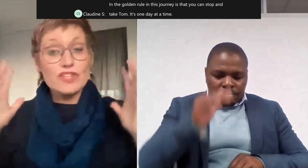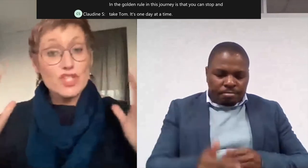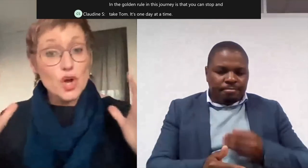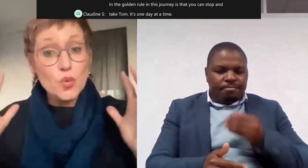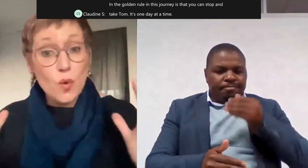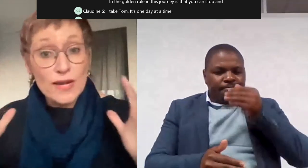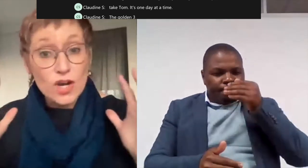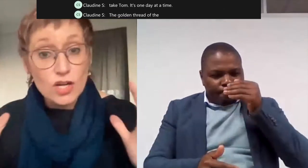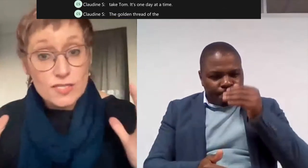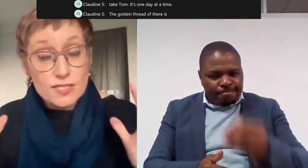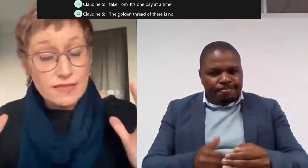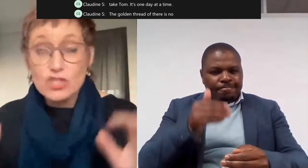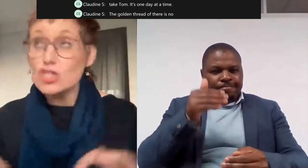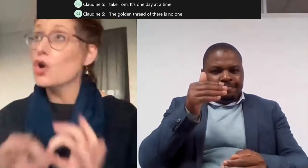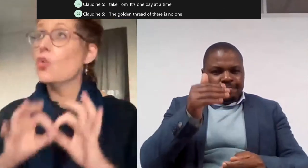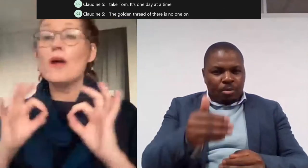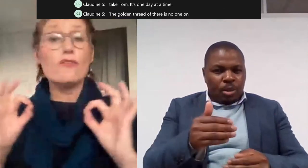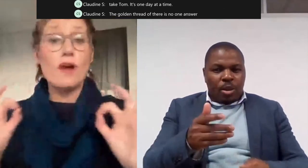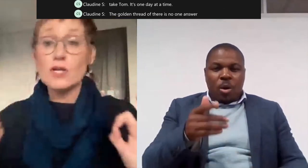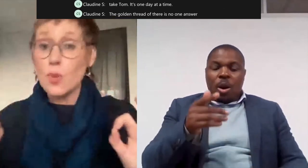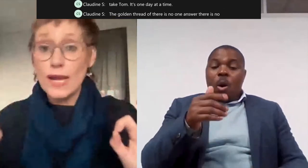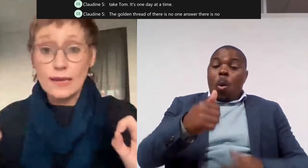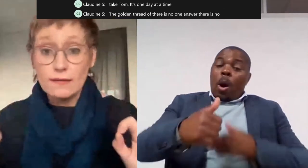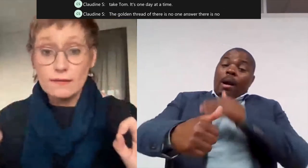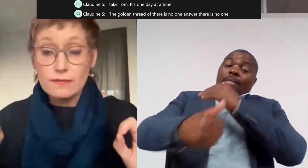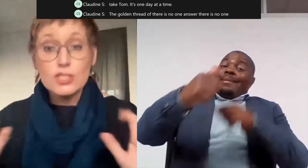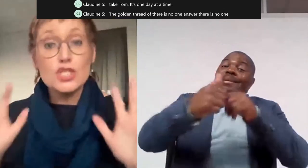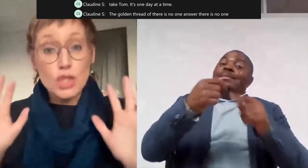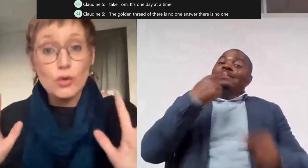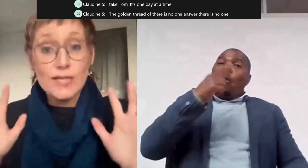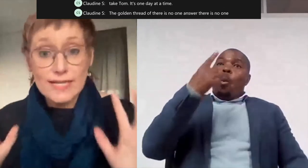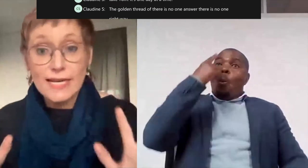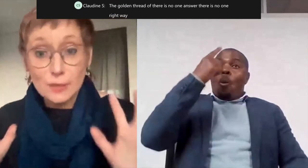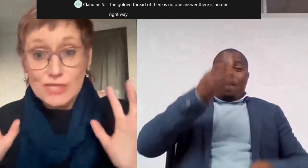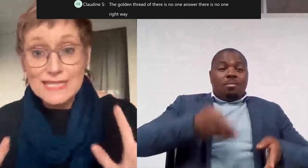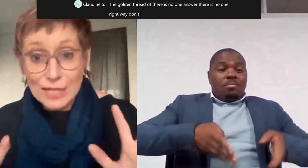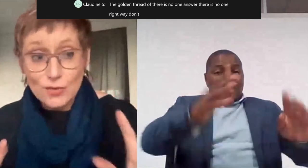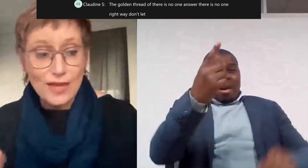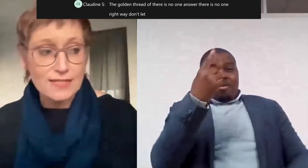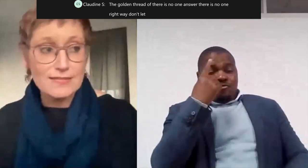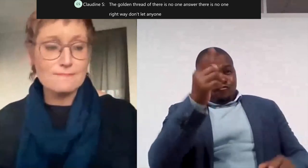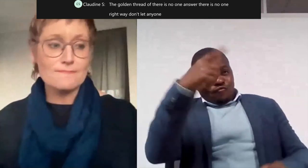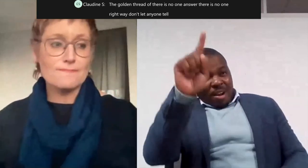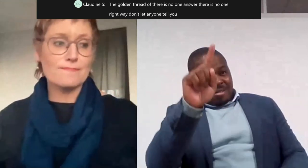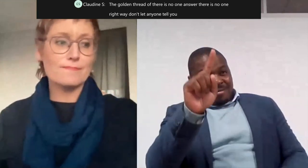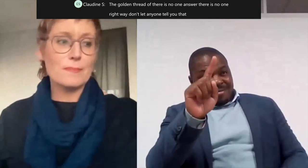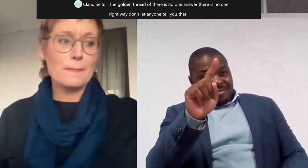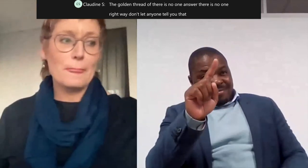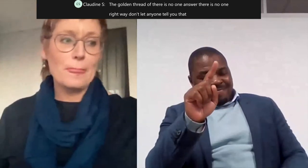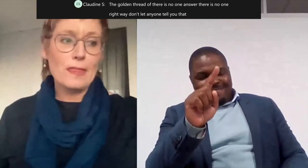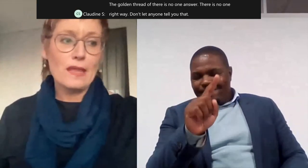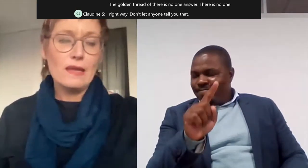thread of there is no one answer. There is no one right way. Don't let anyone tell you that.